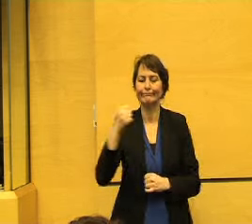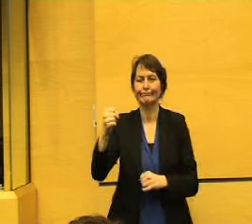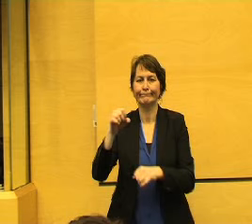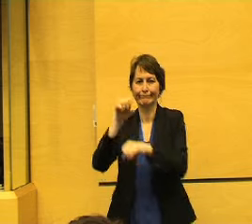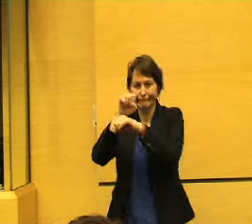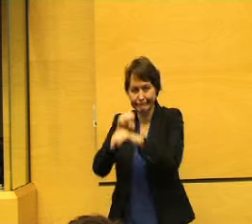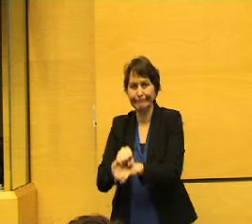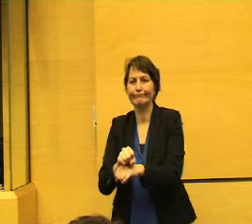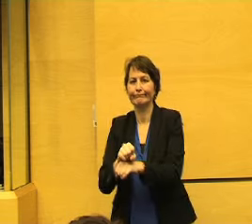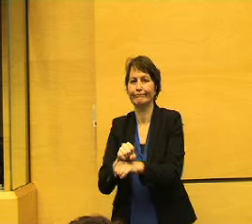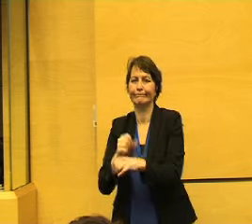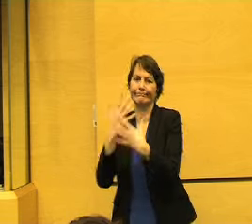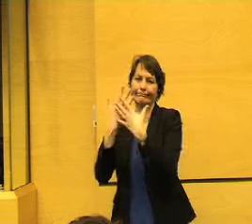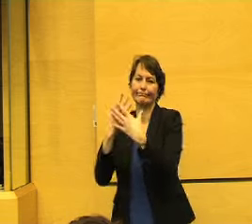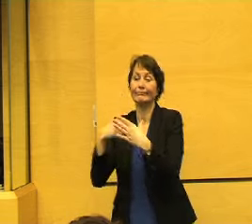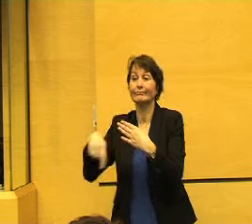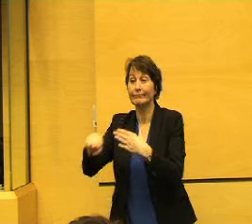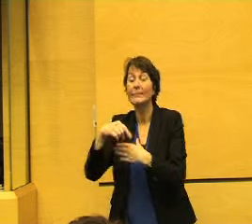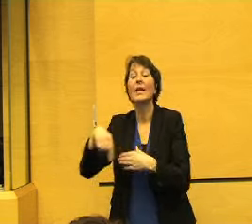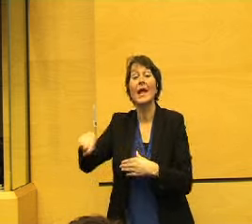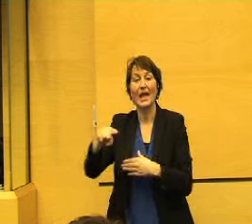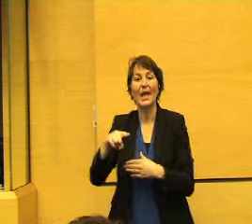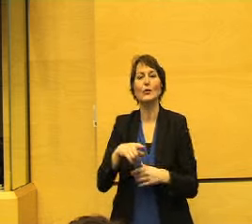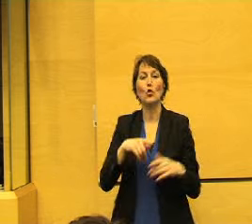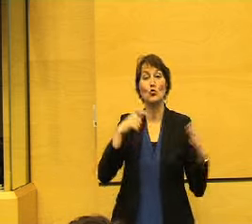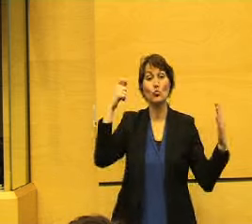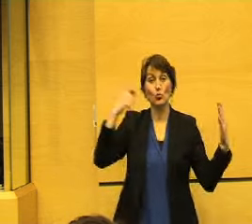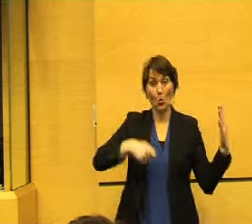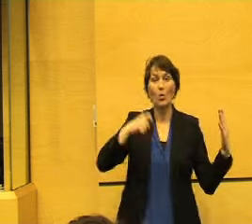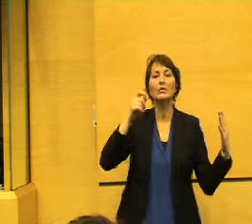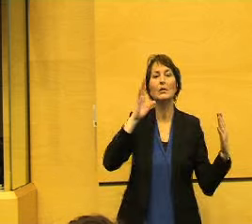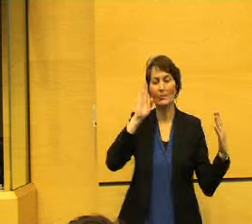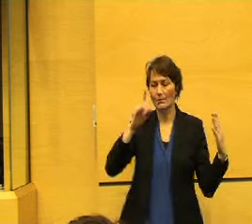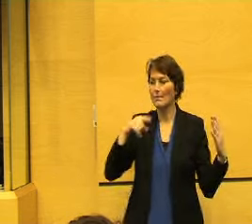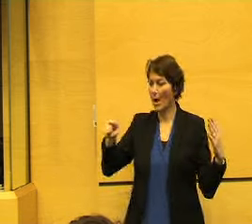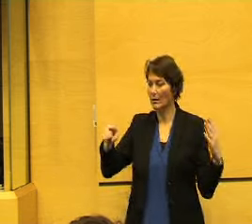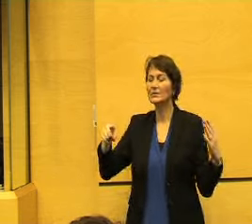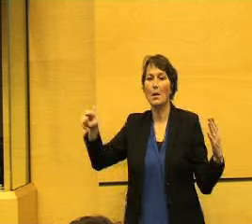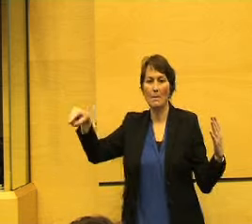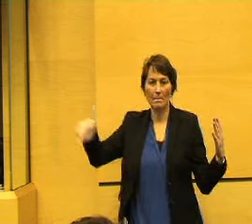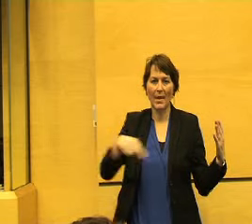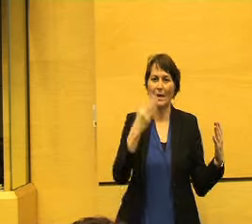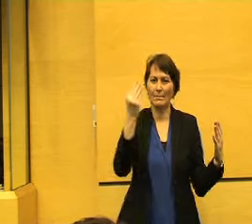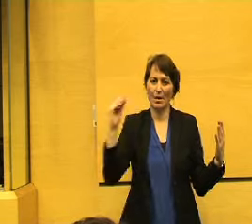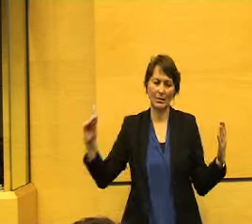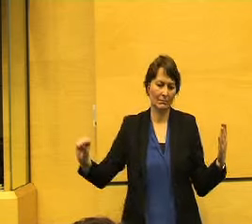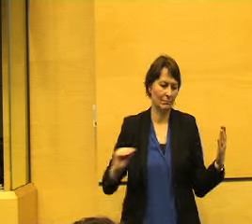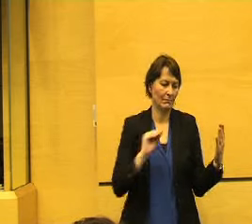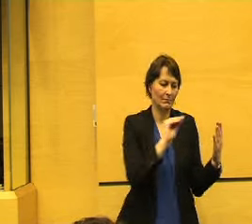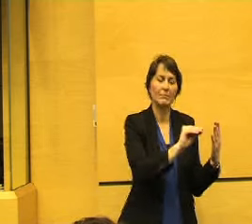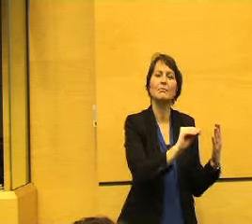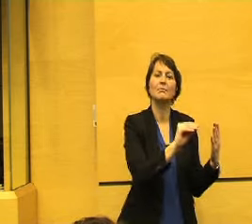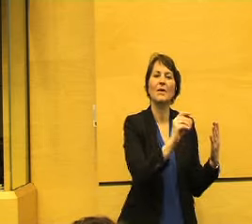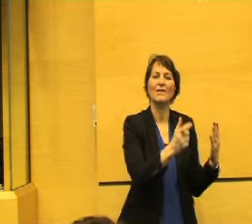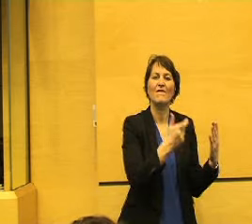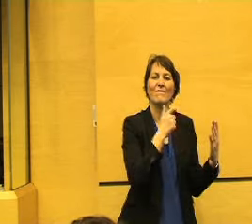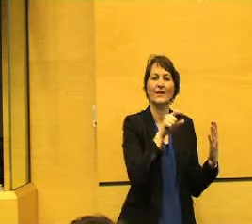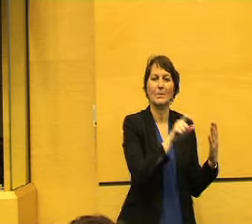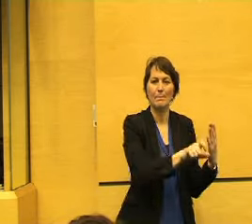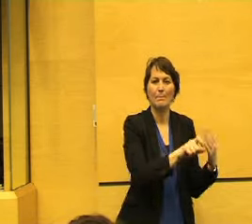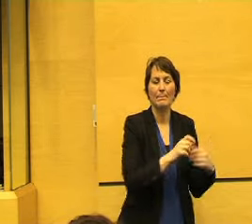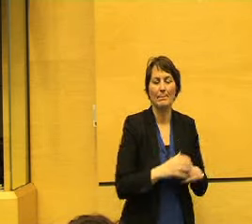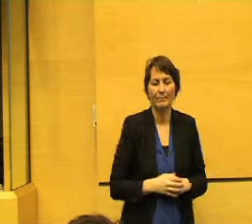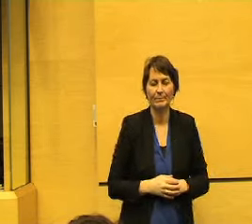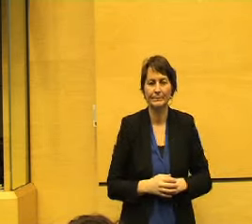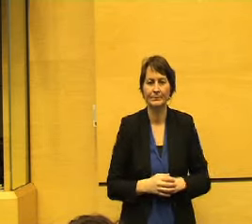both, and the court may order the offender to pay compensation to the victim. Being aware of